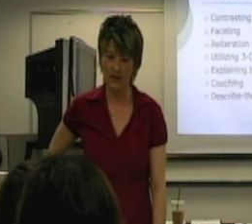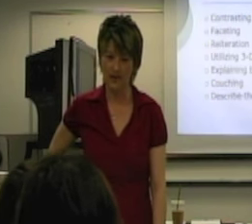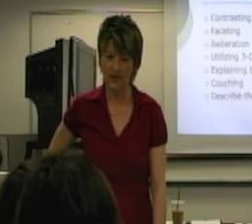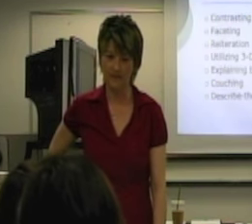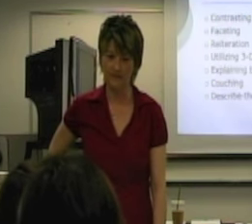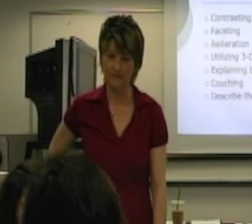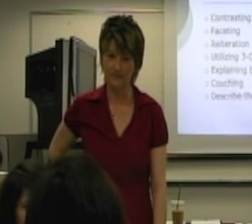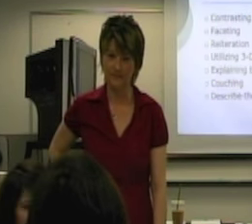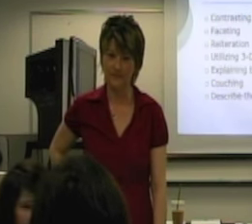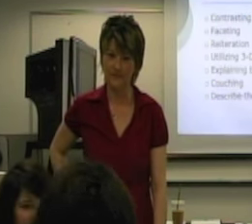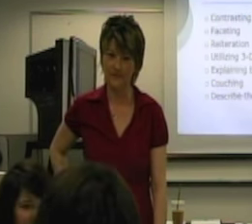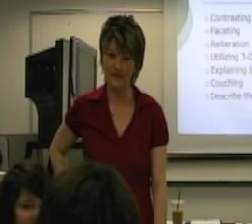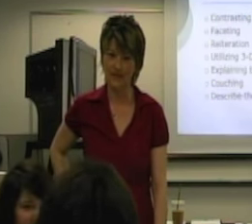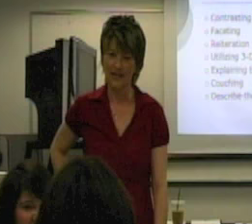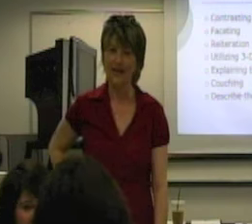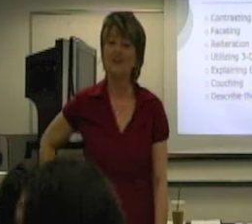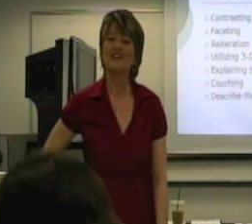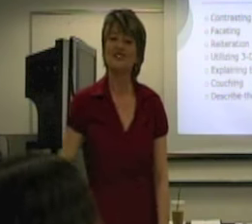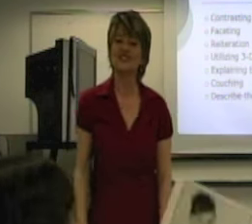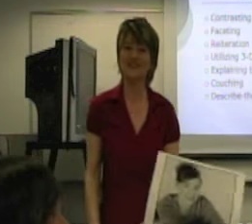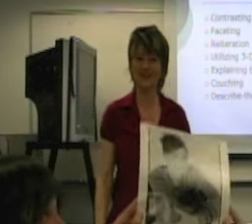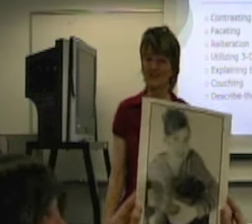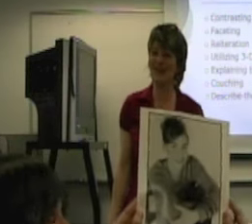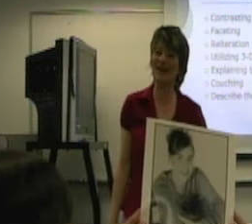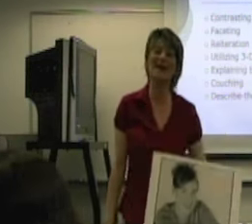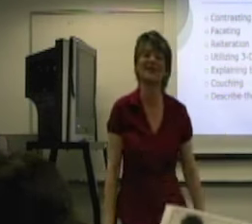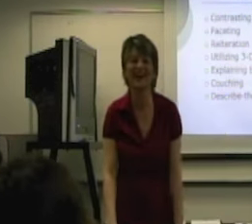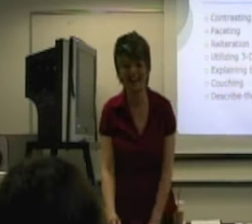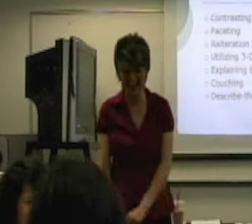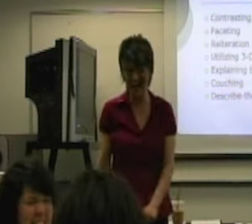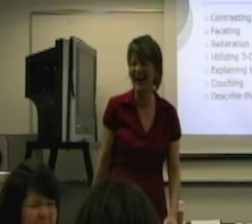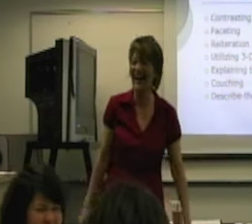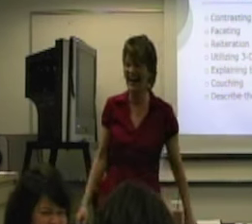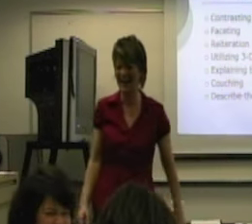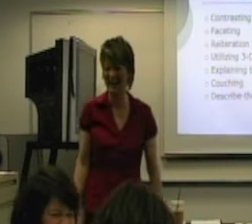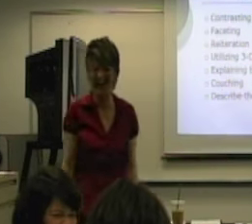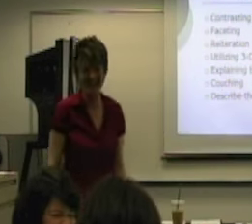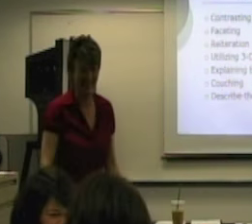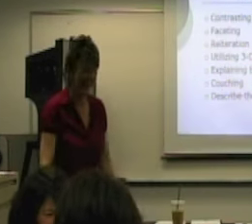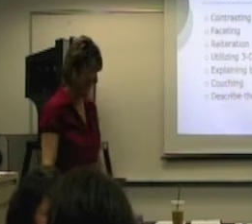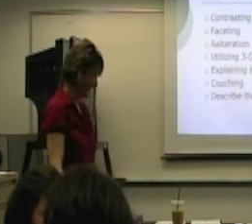picture. Show the video Senior camera. photo. It was your senior photo on the camera.